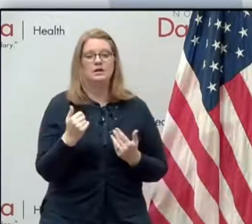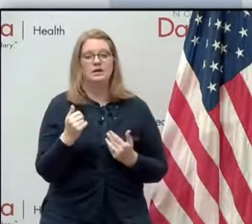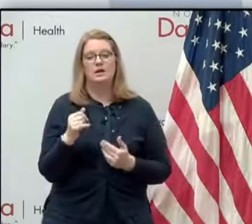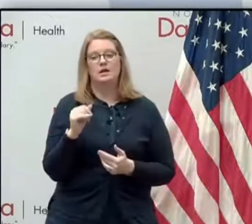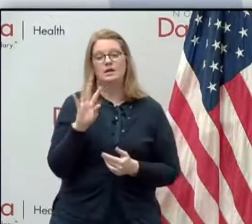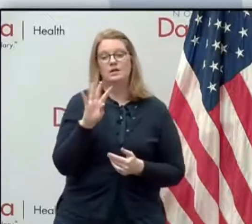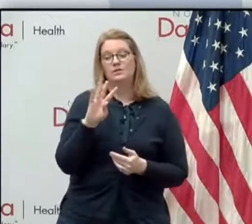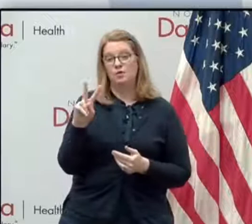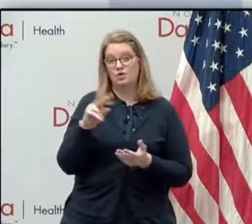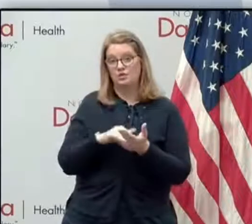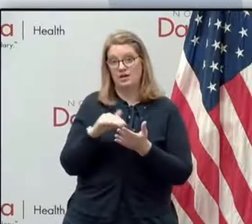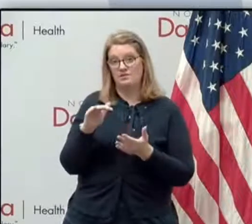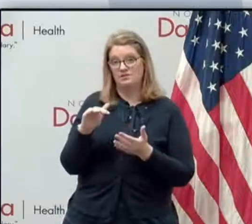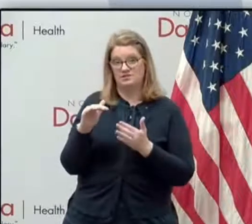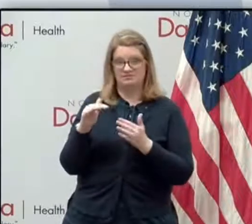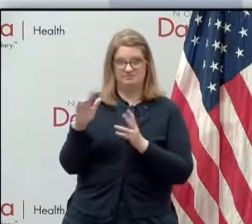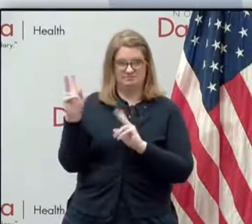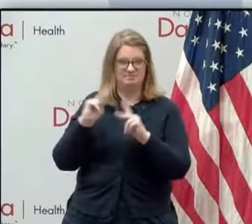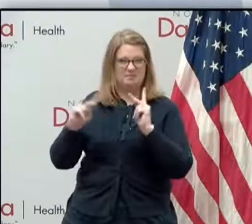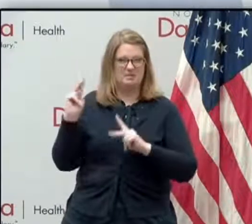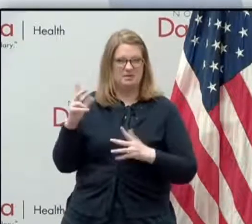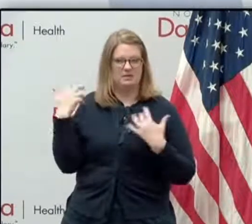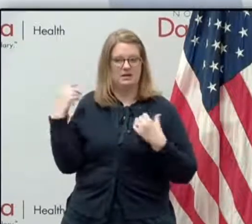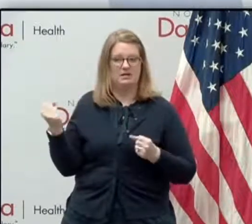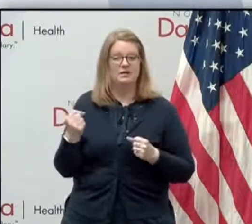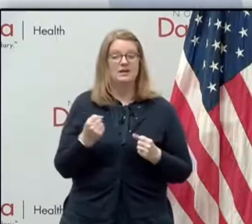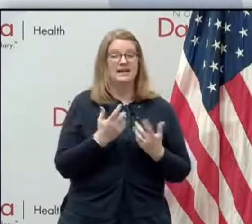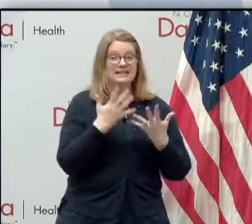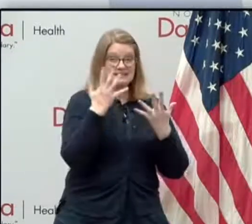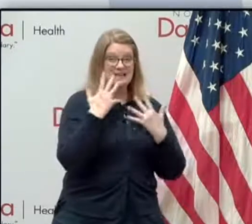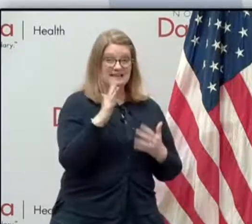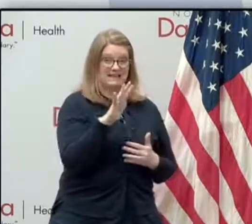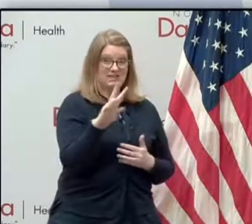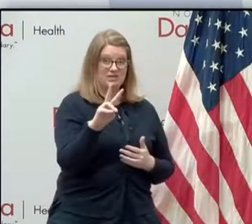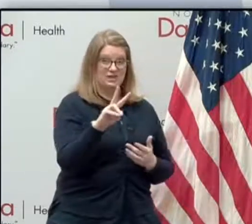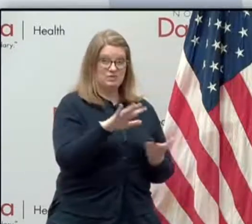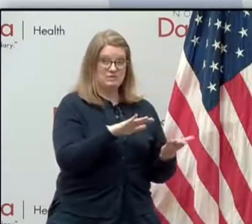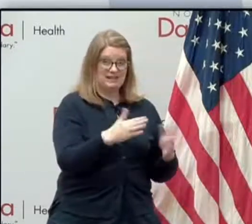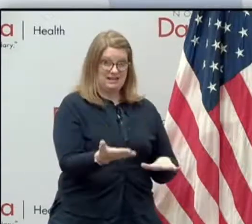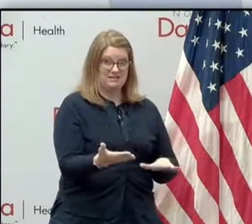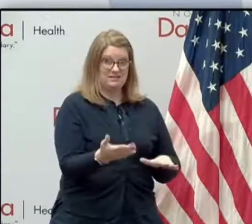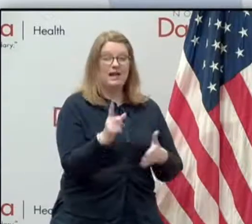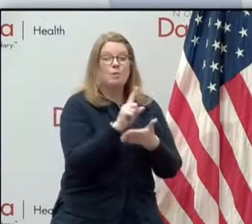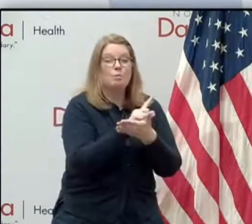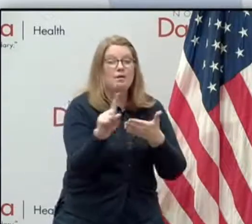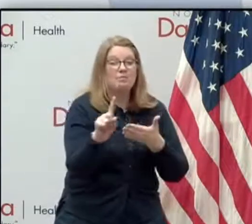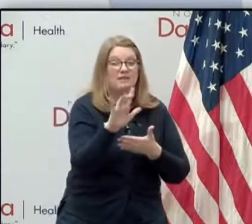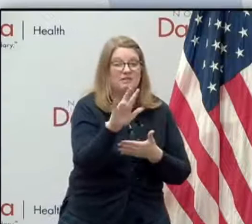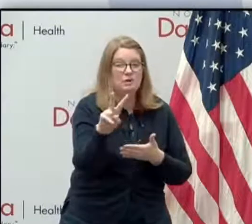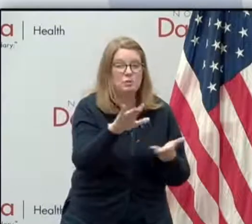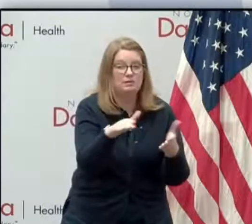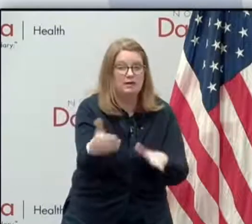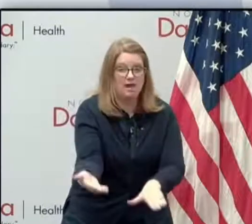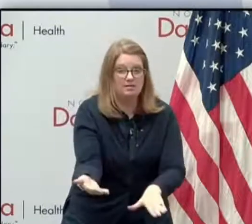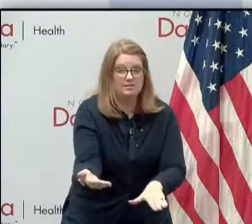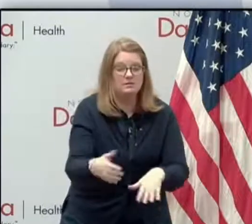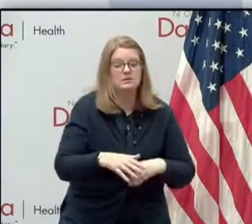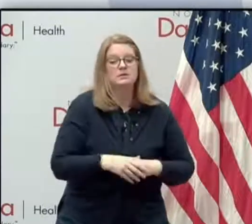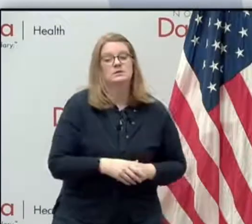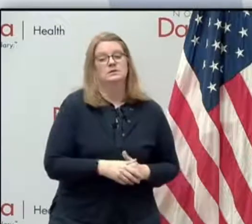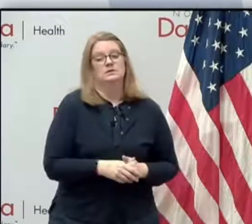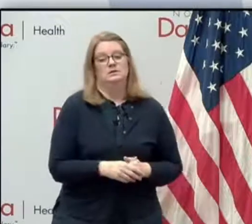people that were recovered, and of course, sadly, 52 deaths in the last week. And that brings us